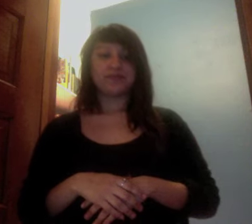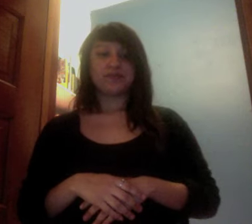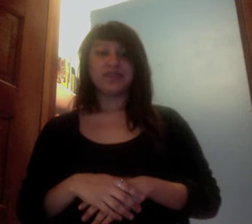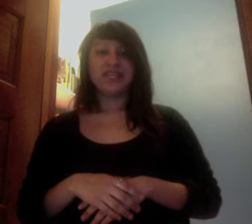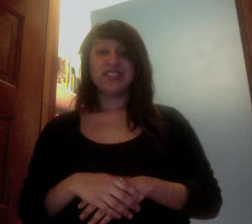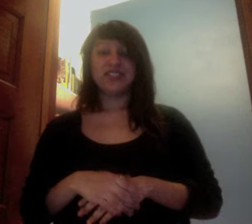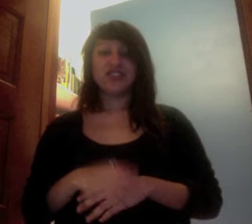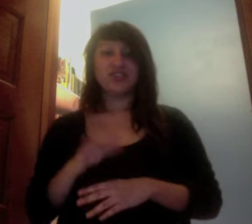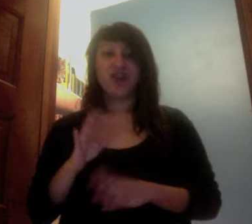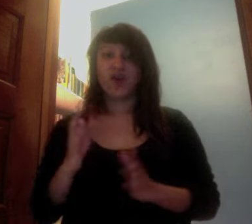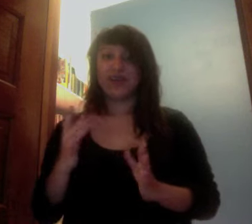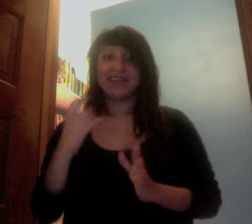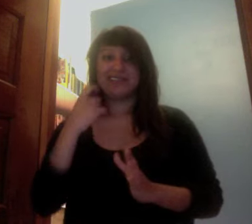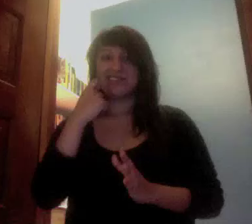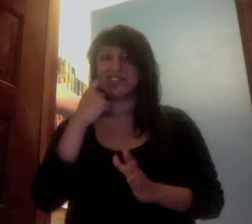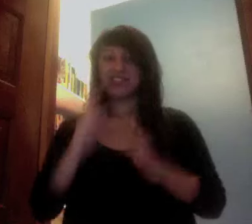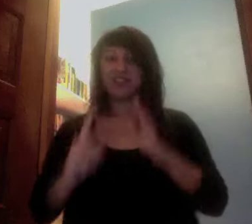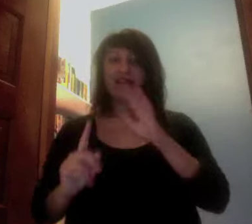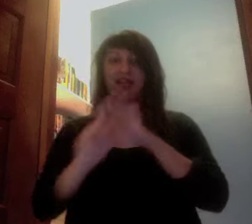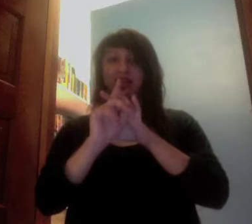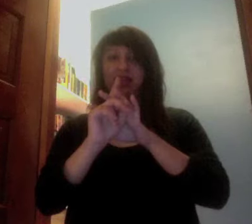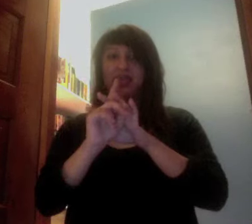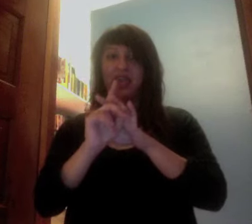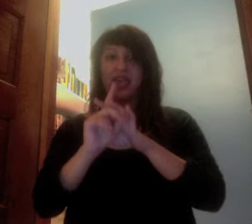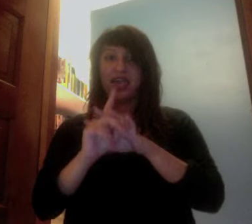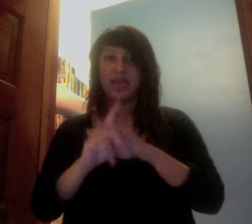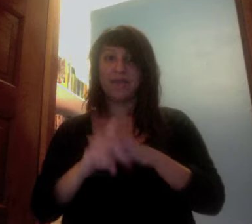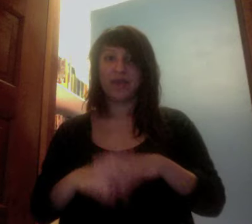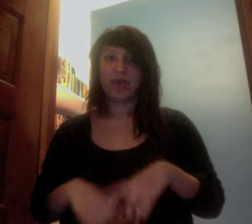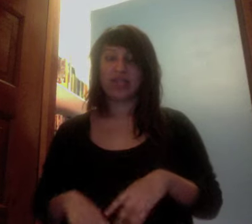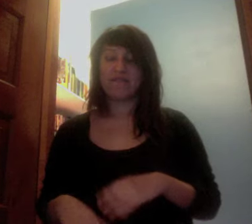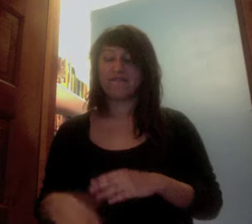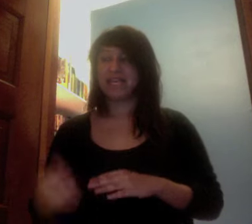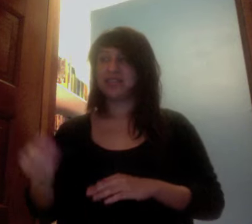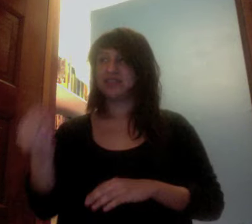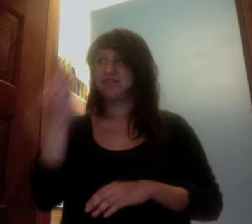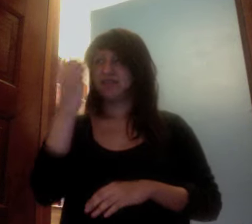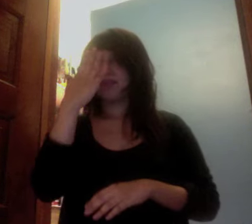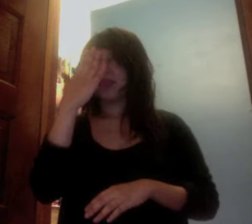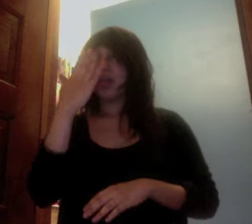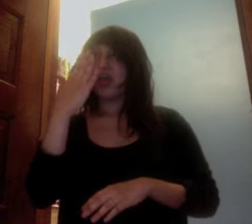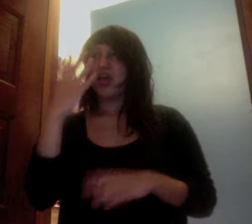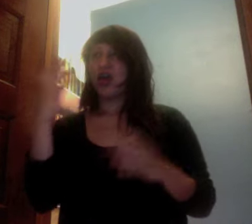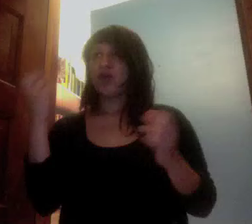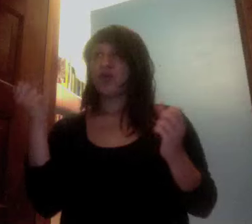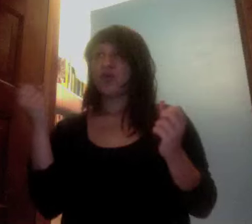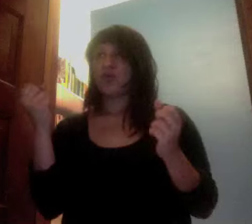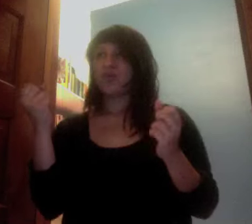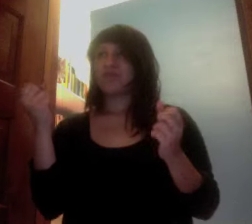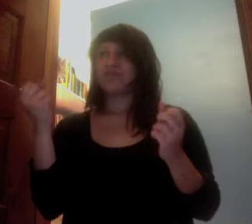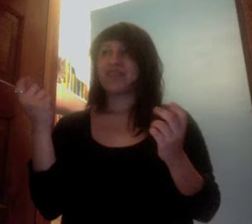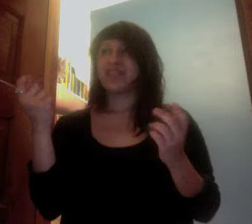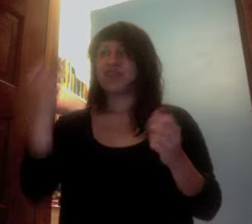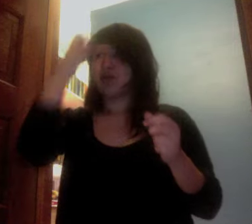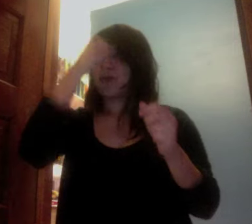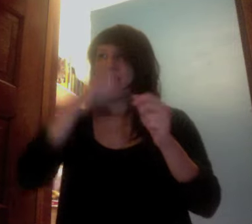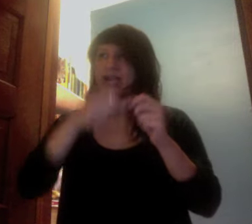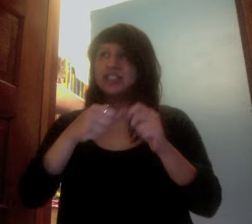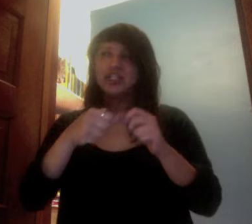face, a cold, harsh reminder that things are different over here in North America.